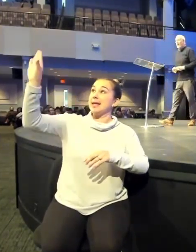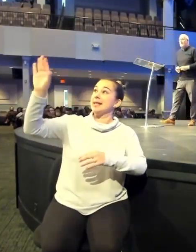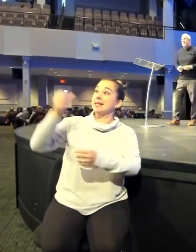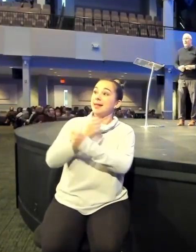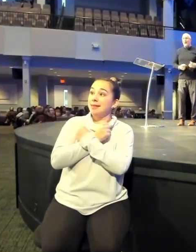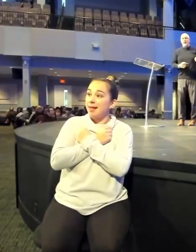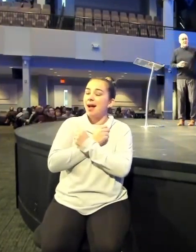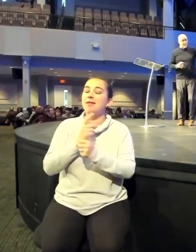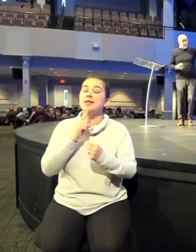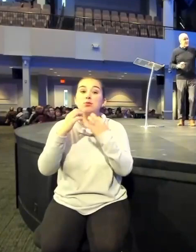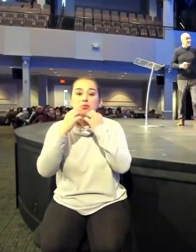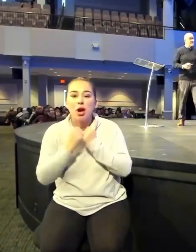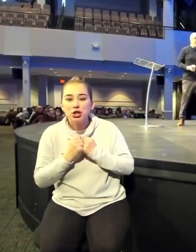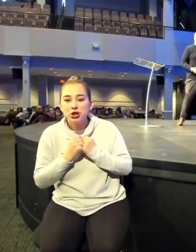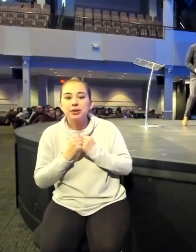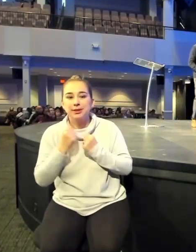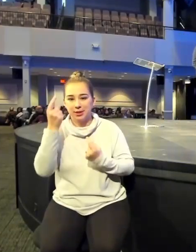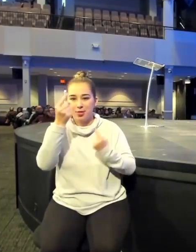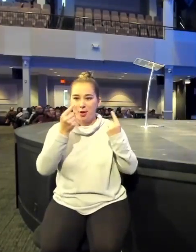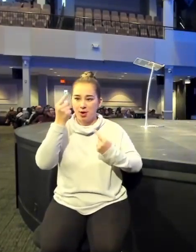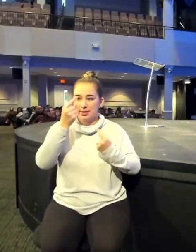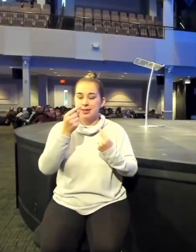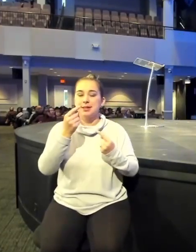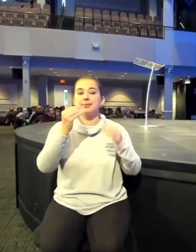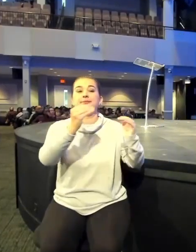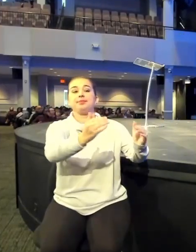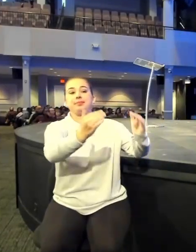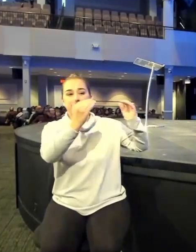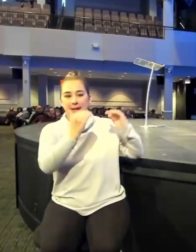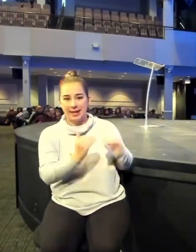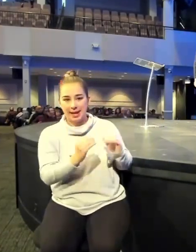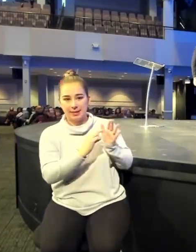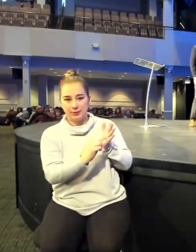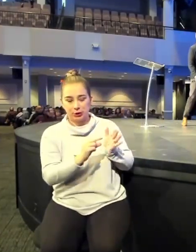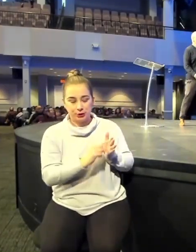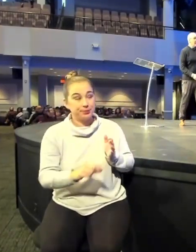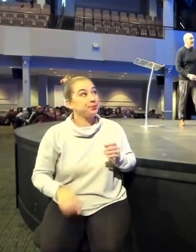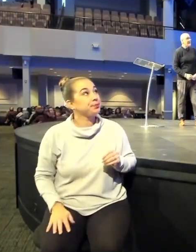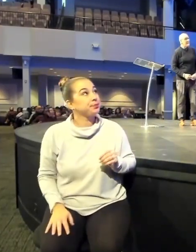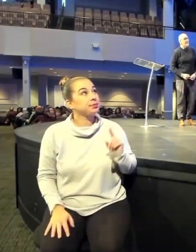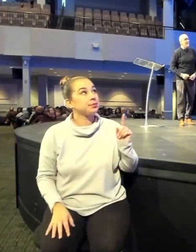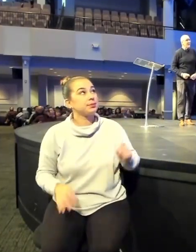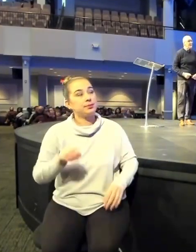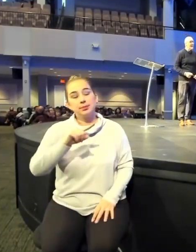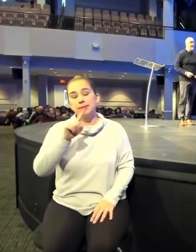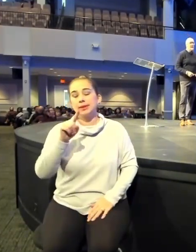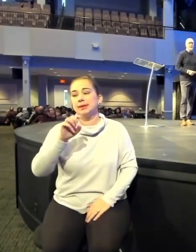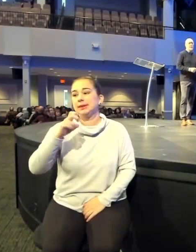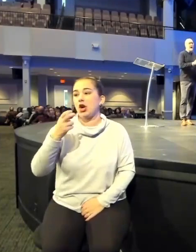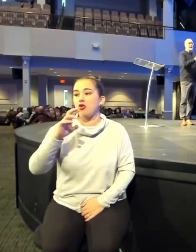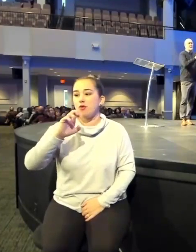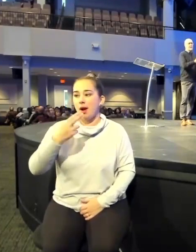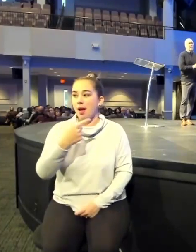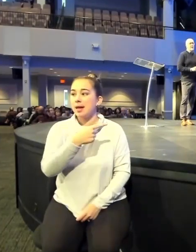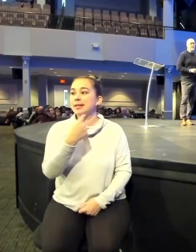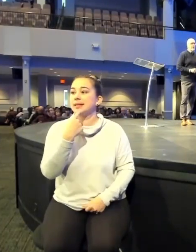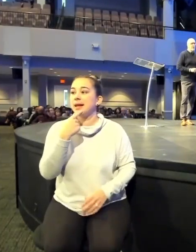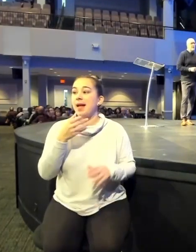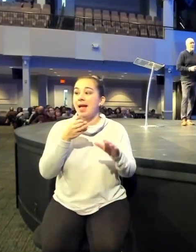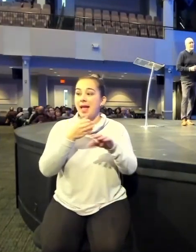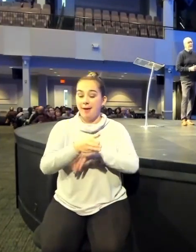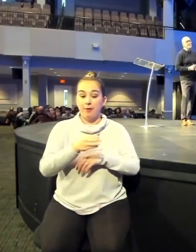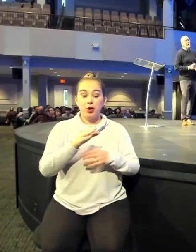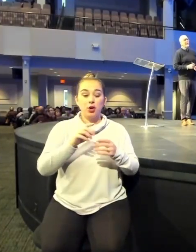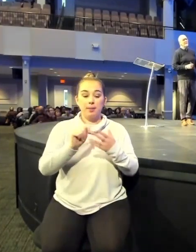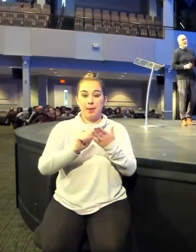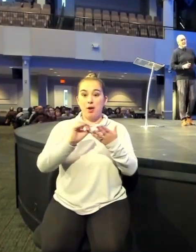your direction? He has precious thoughts. Take a look with me at this next verse of scripture. Zechariah chapter 2, verse 8. After a period of glory,